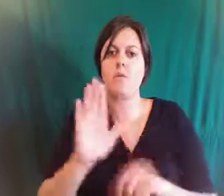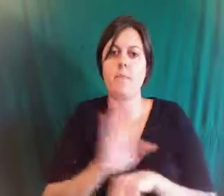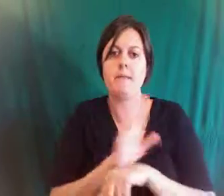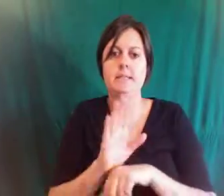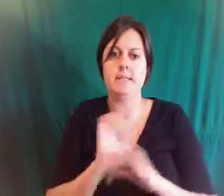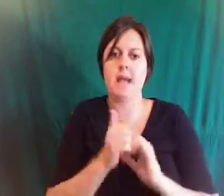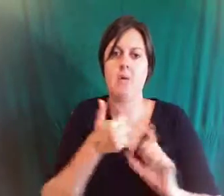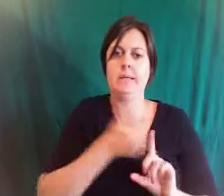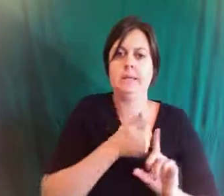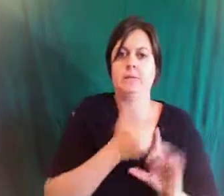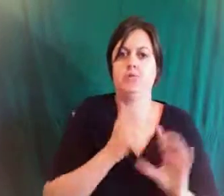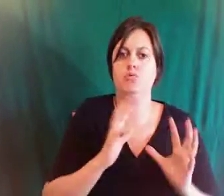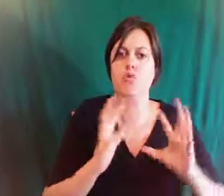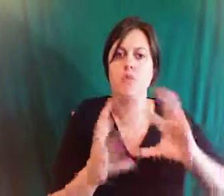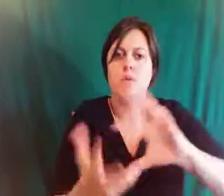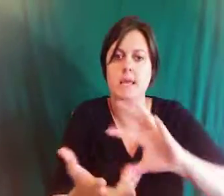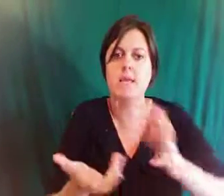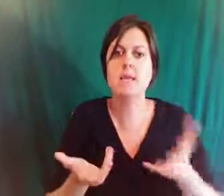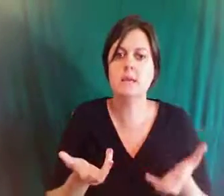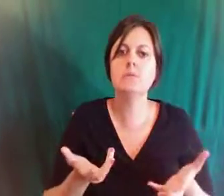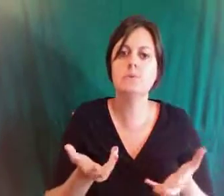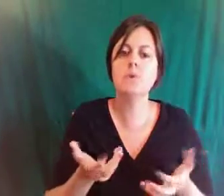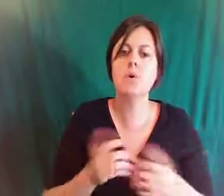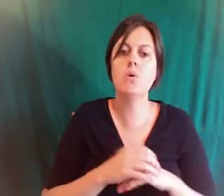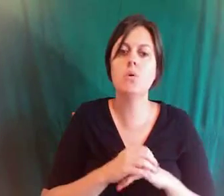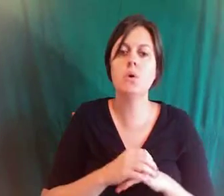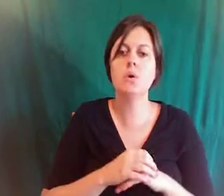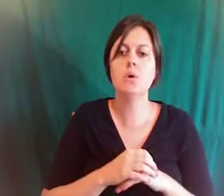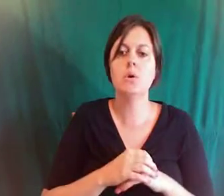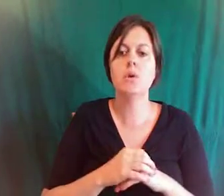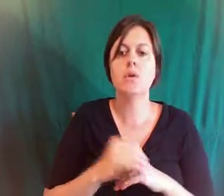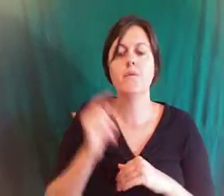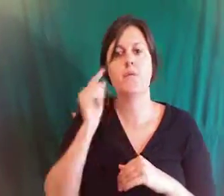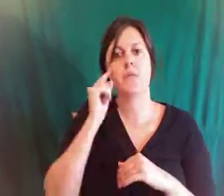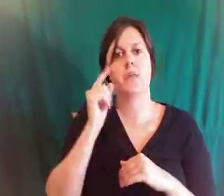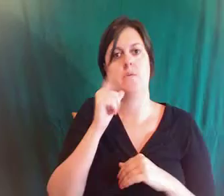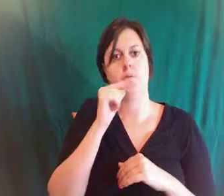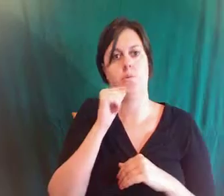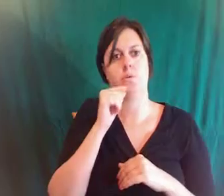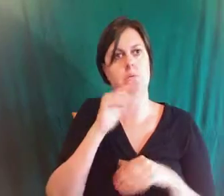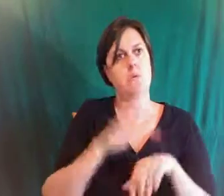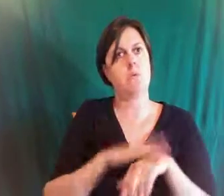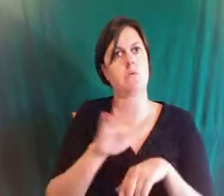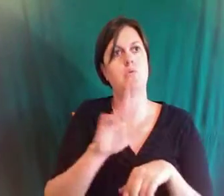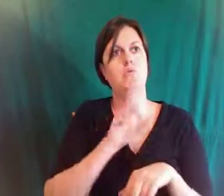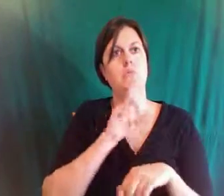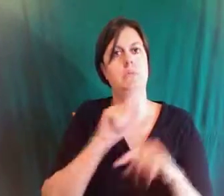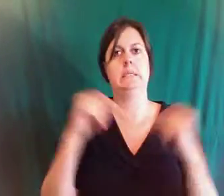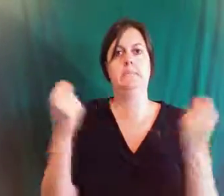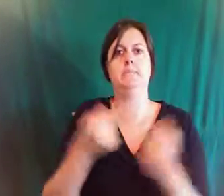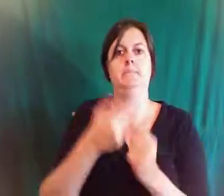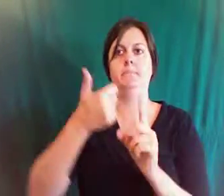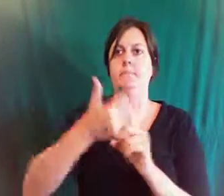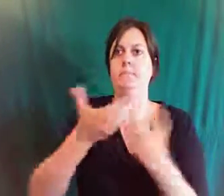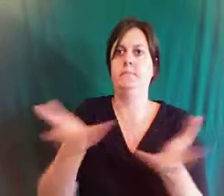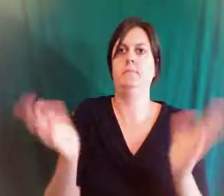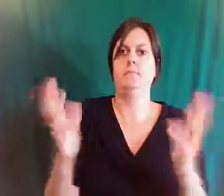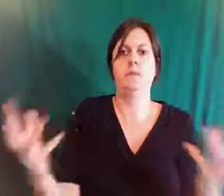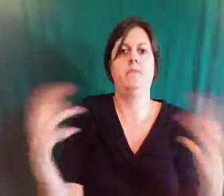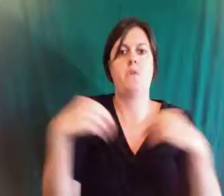with with your you know your actual physical team that's working on your business and making sure that you're in tune with